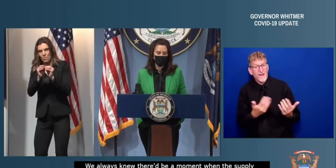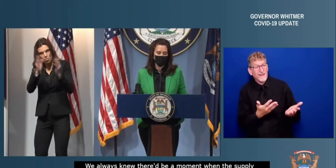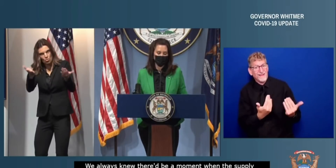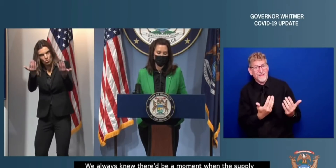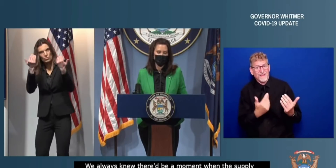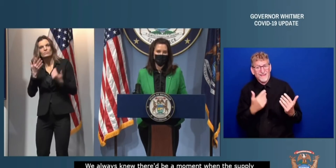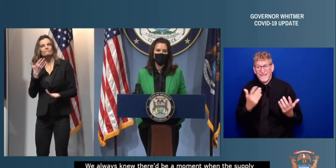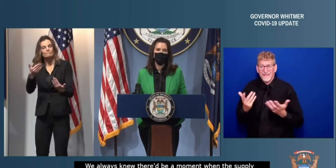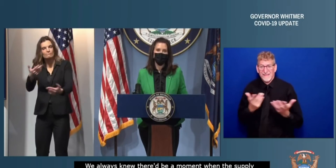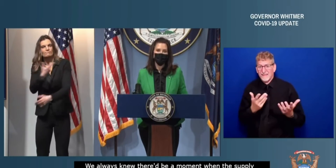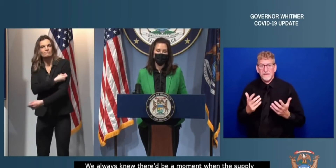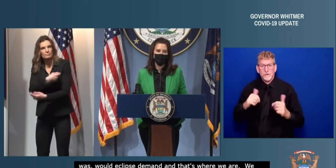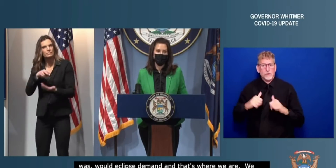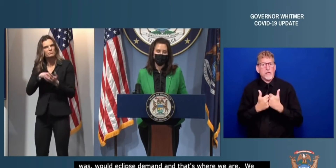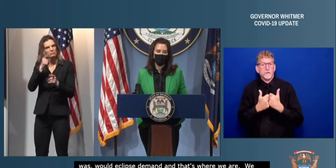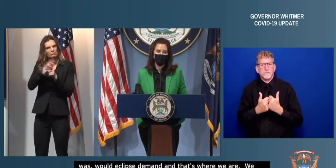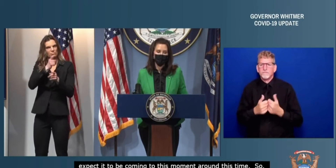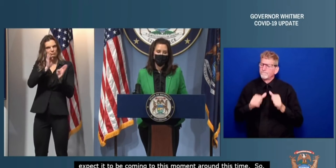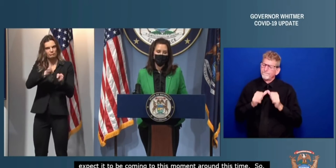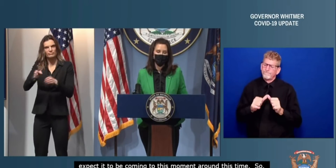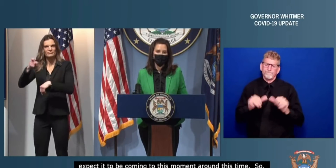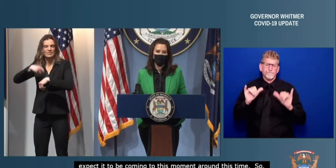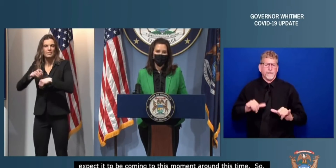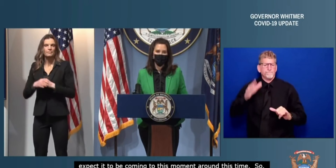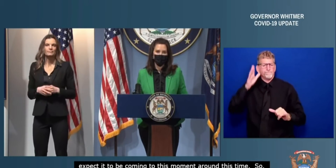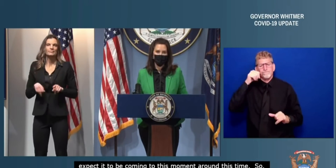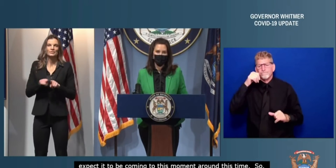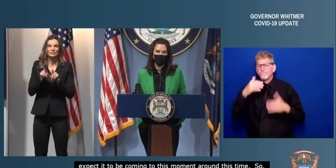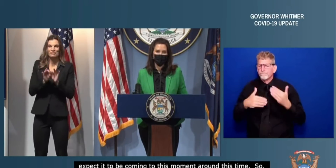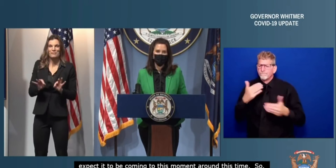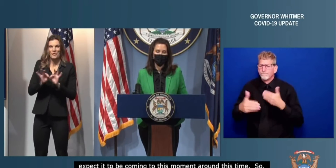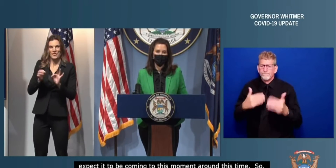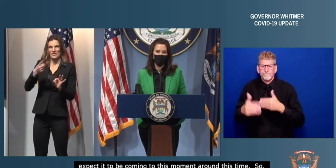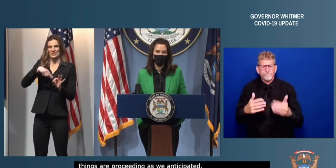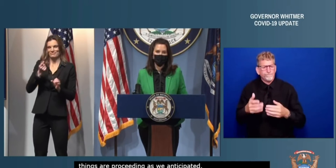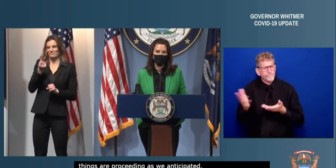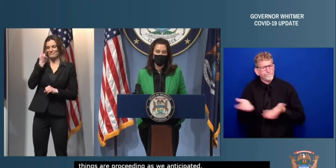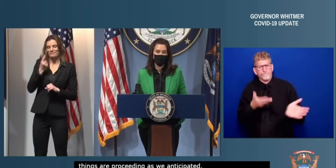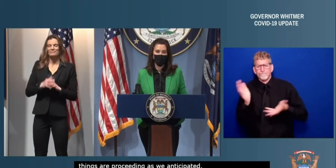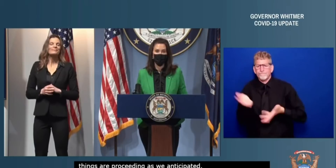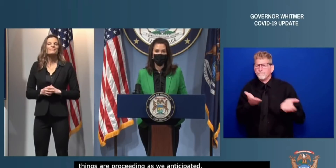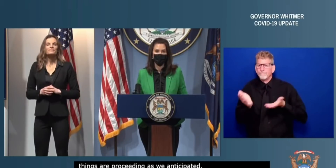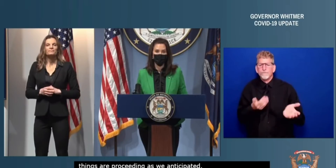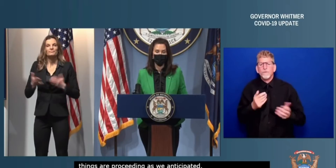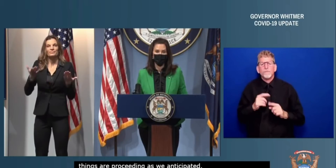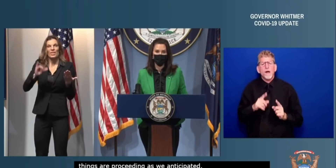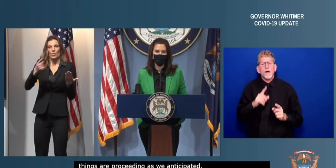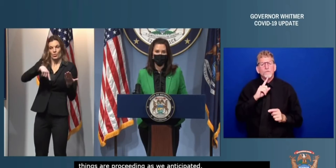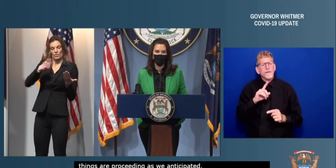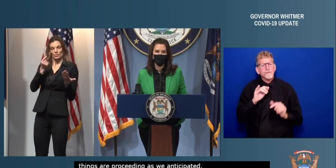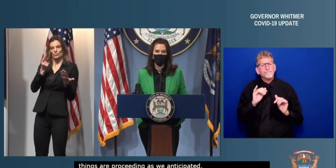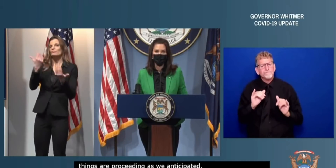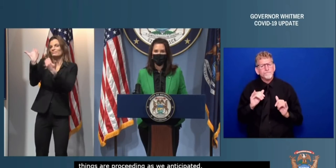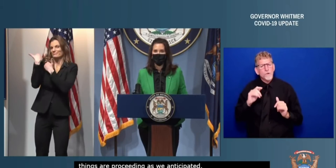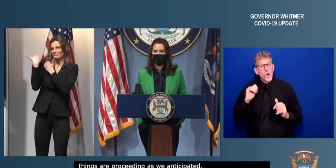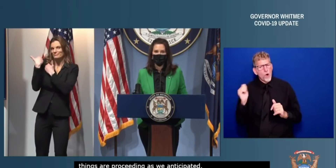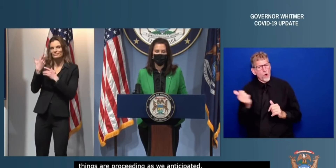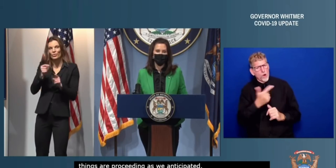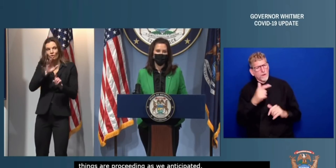we anticipated. But it also, I think, reaffirms for all of us how important it is that every one of us does our part